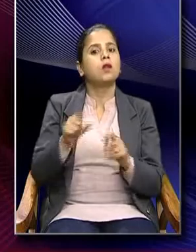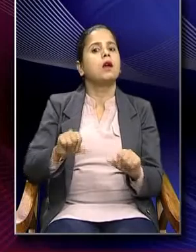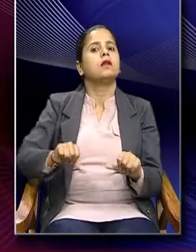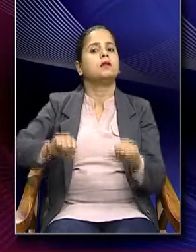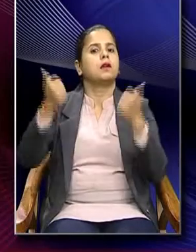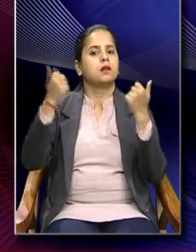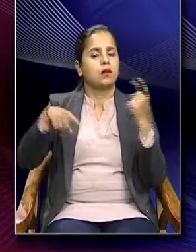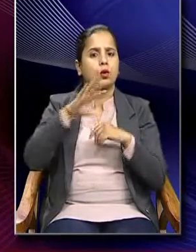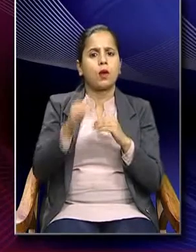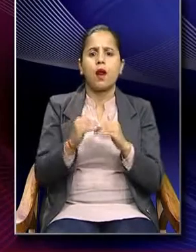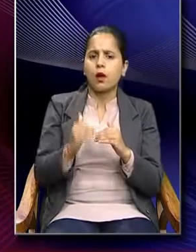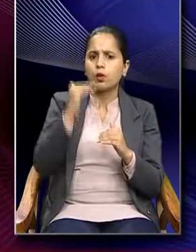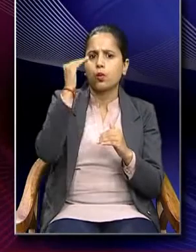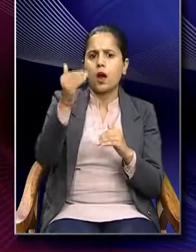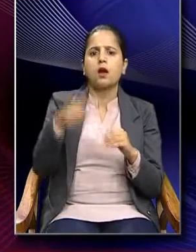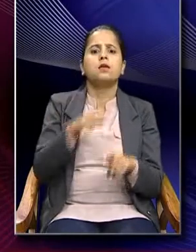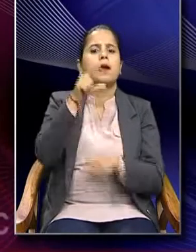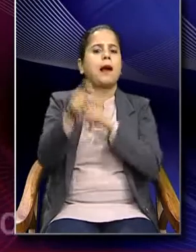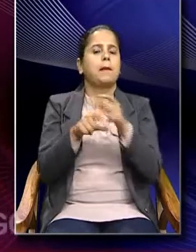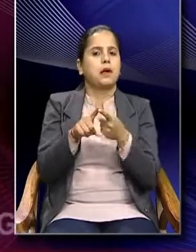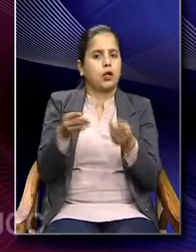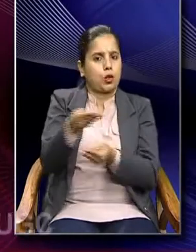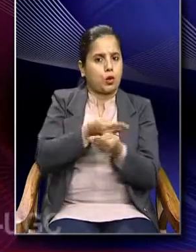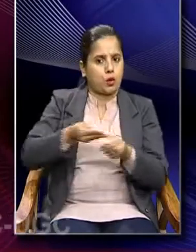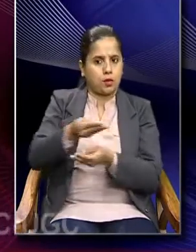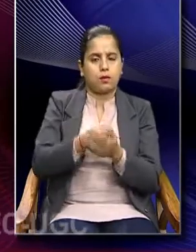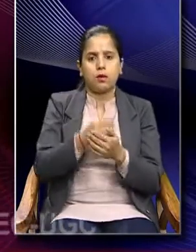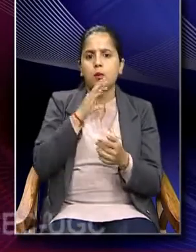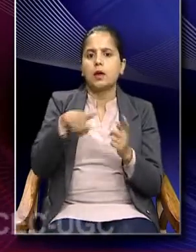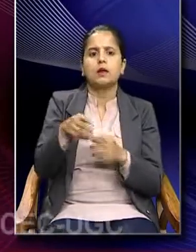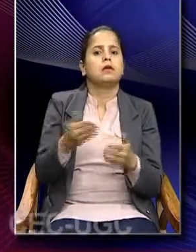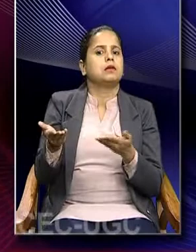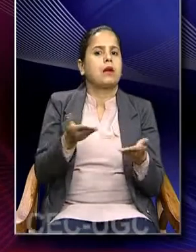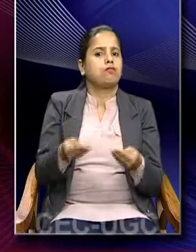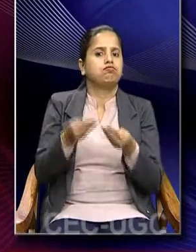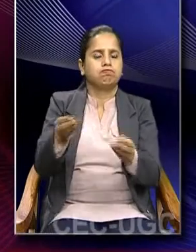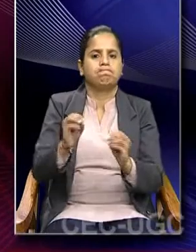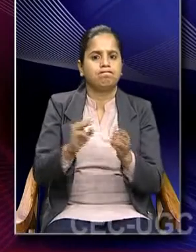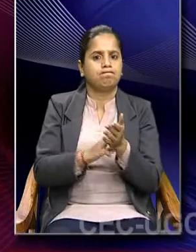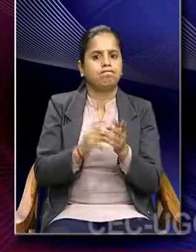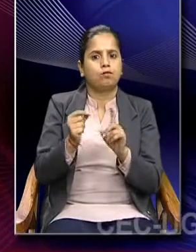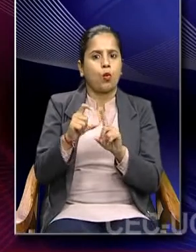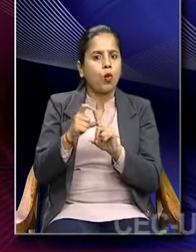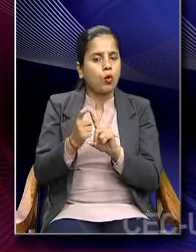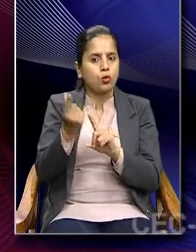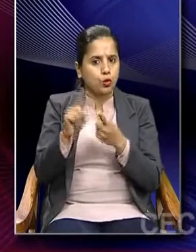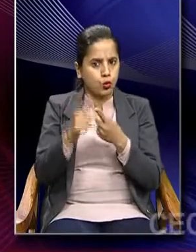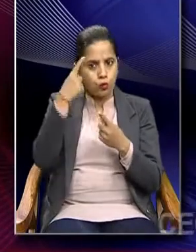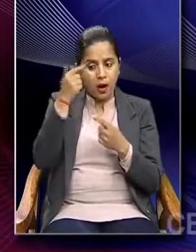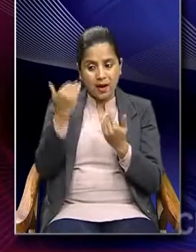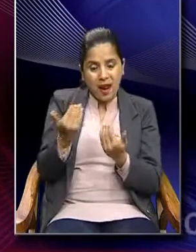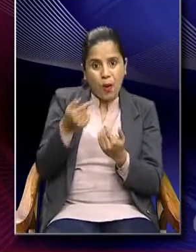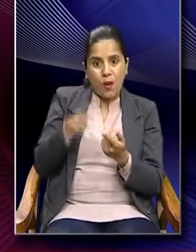the advanced industrial economies does not serve as a model for the currently developing